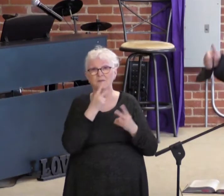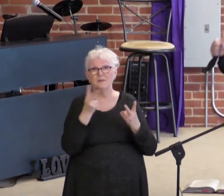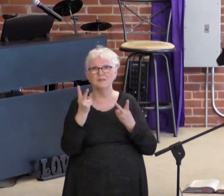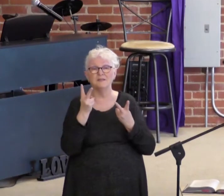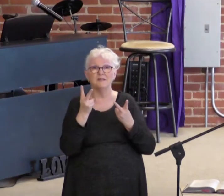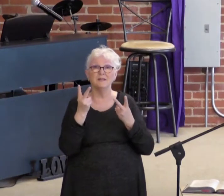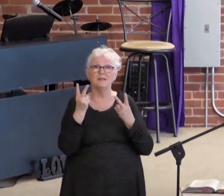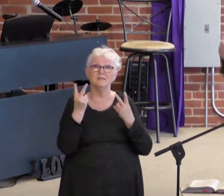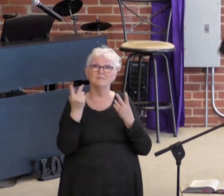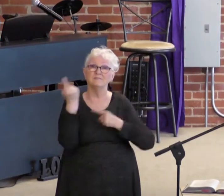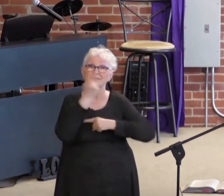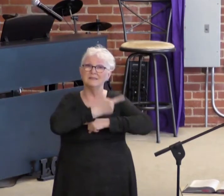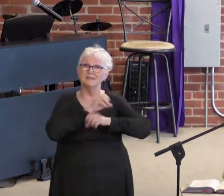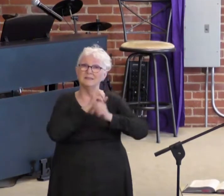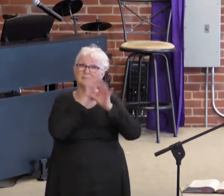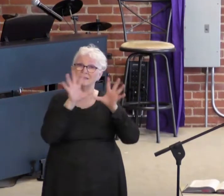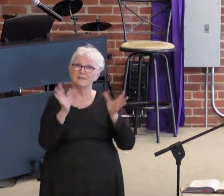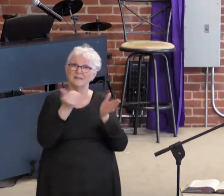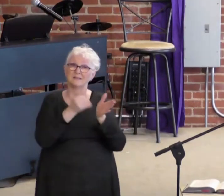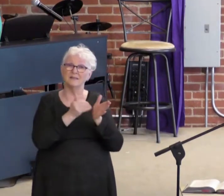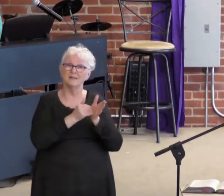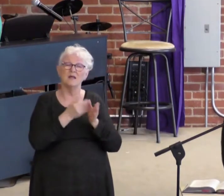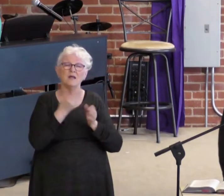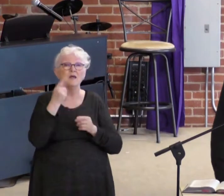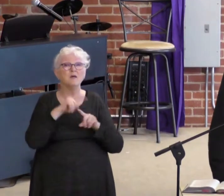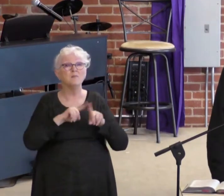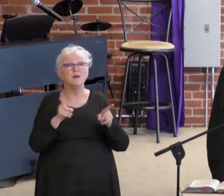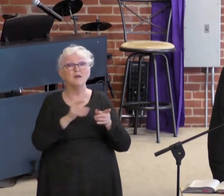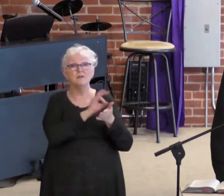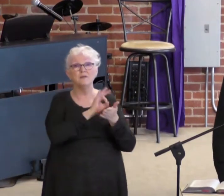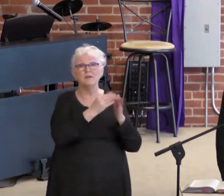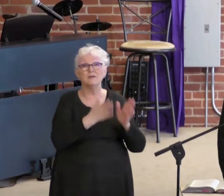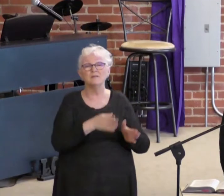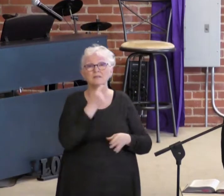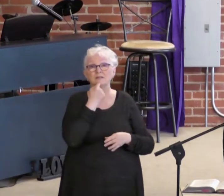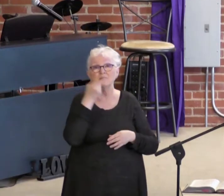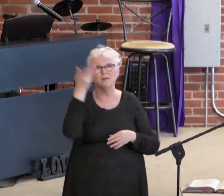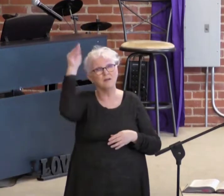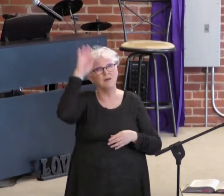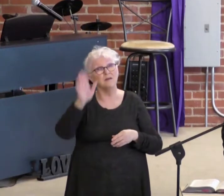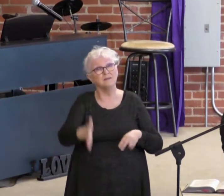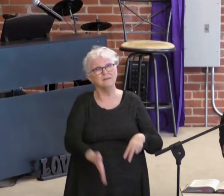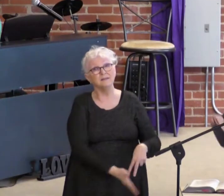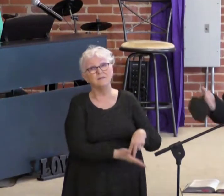But he said, God lifted me out.